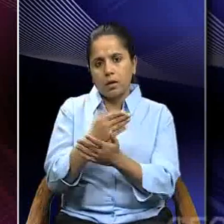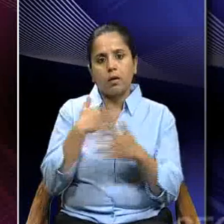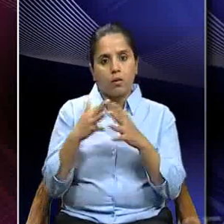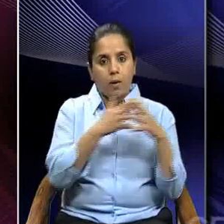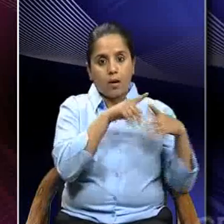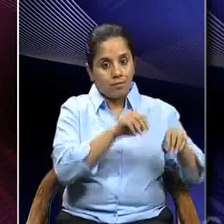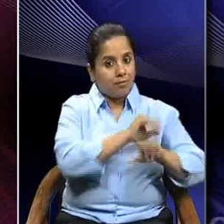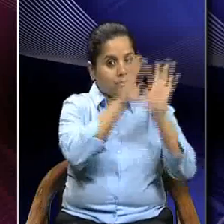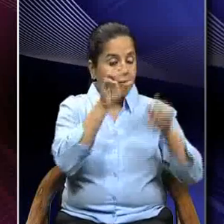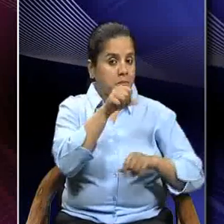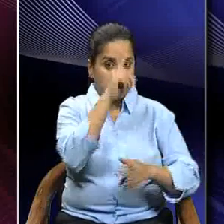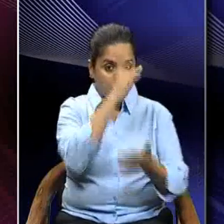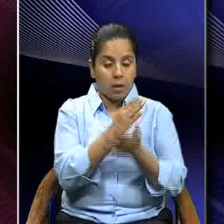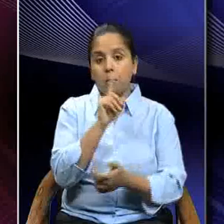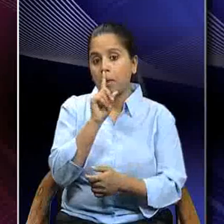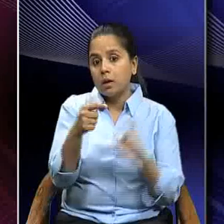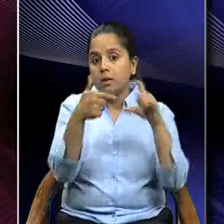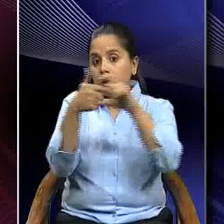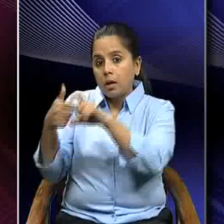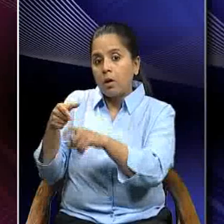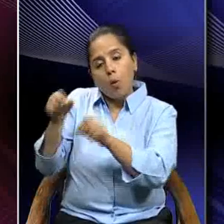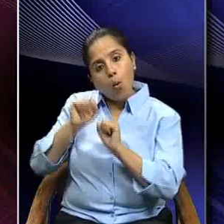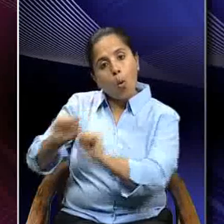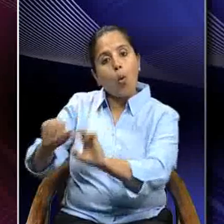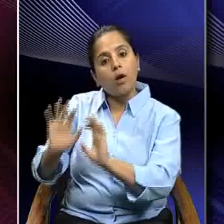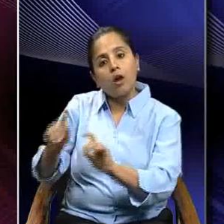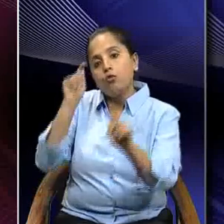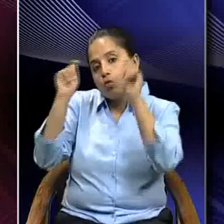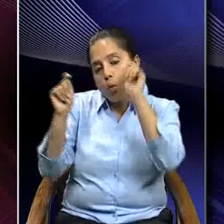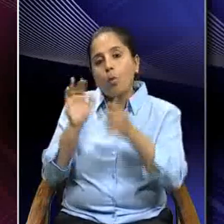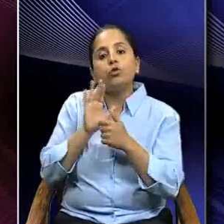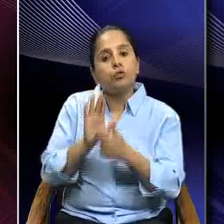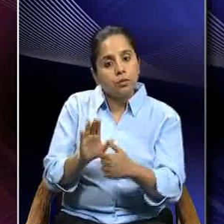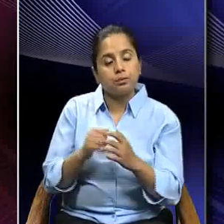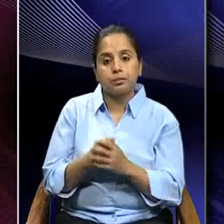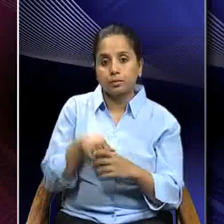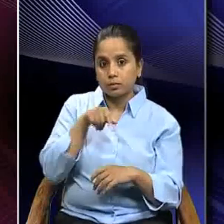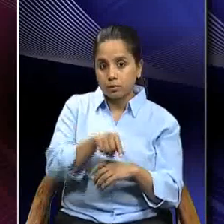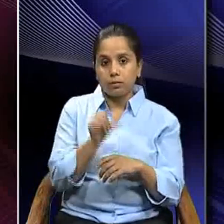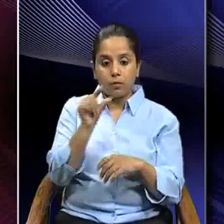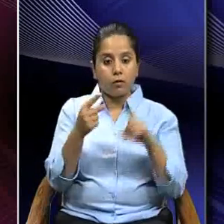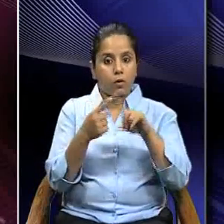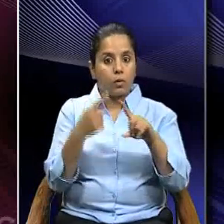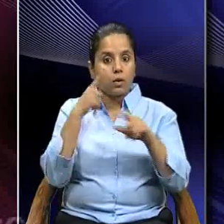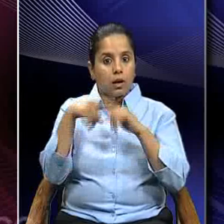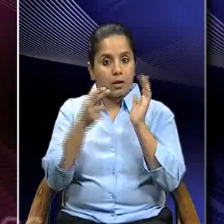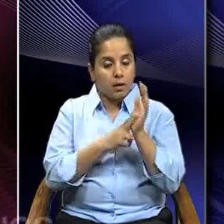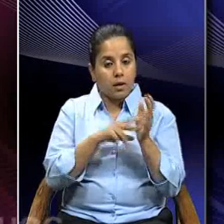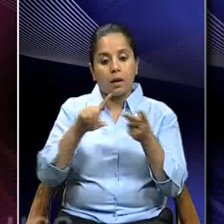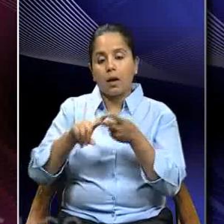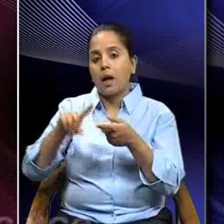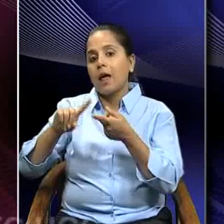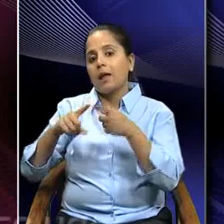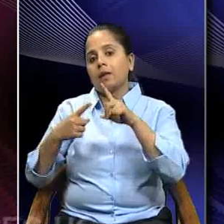Enlightenment, but Eastern Awakening has its own role to play. So from utilitarian to ethicotarian